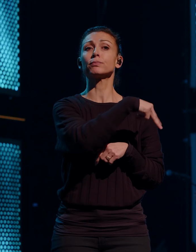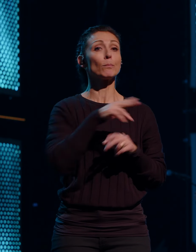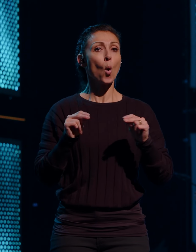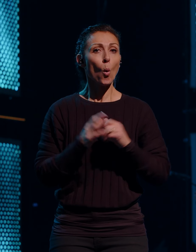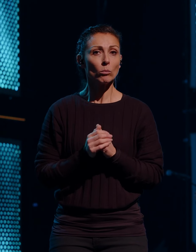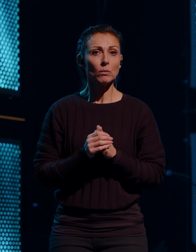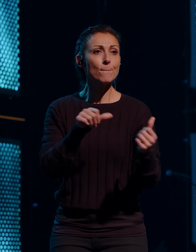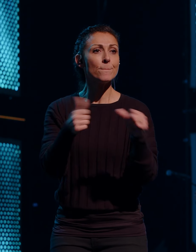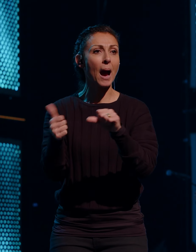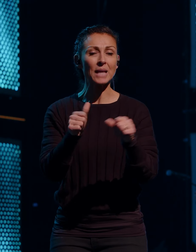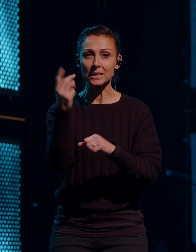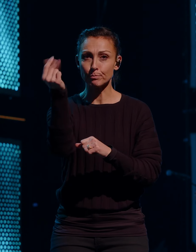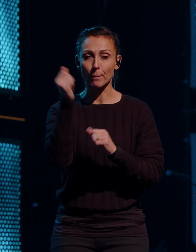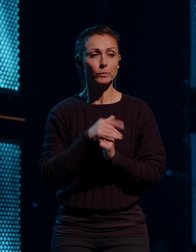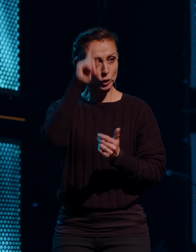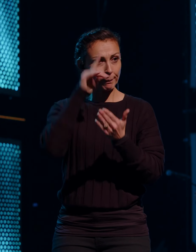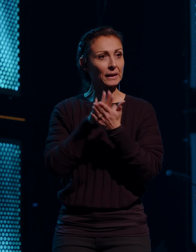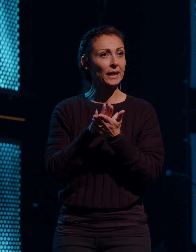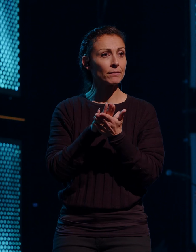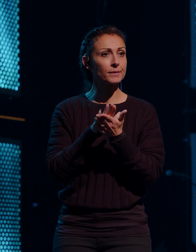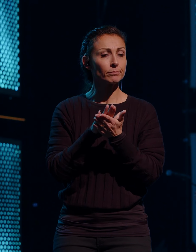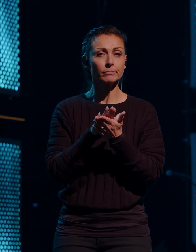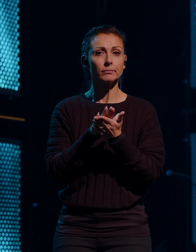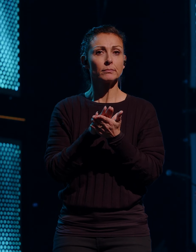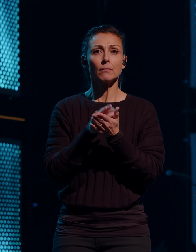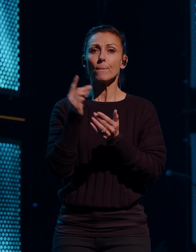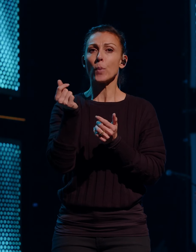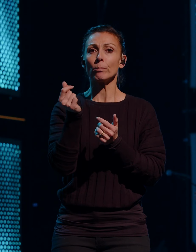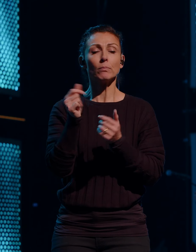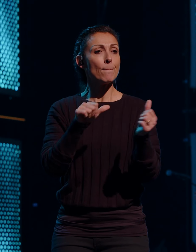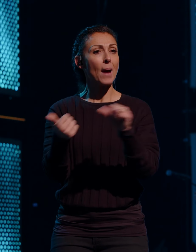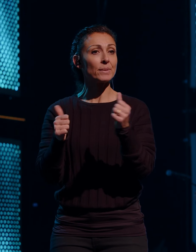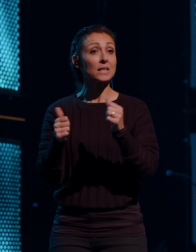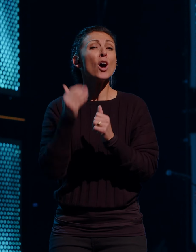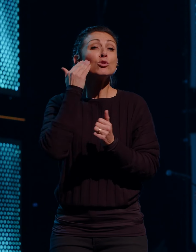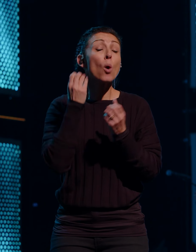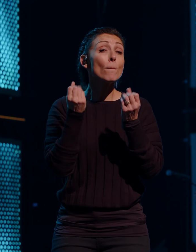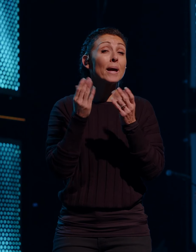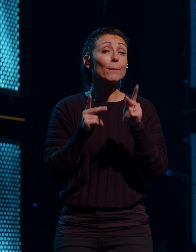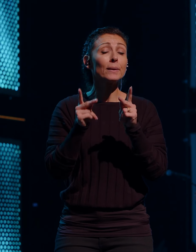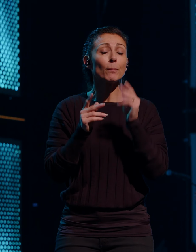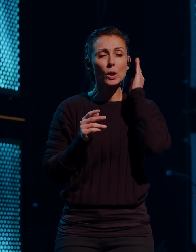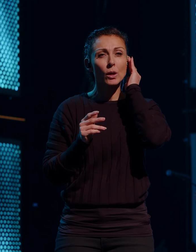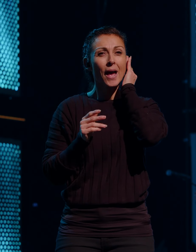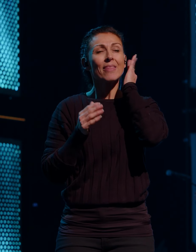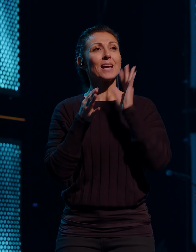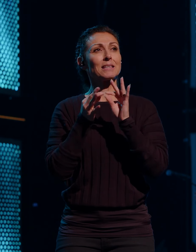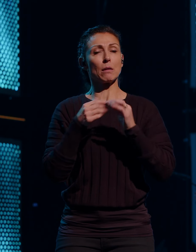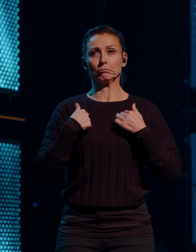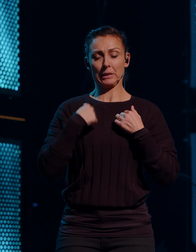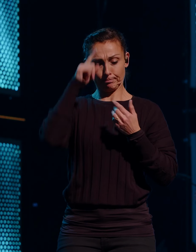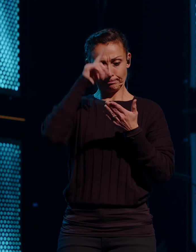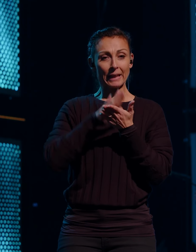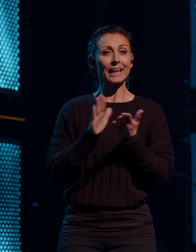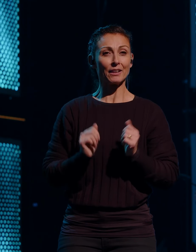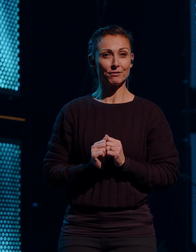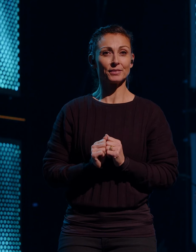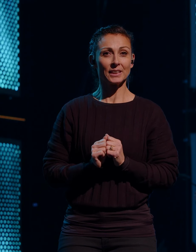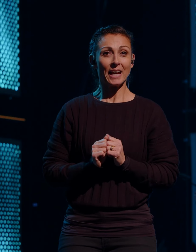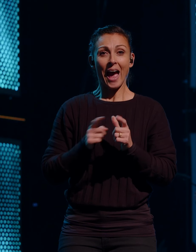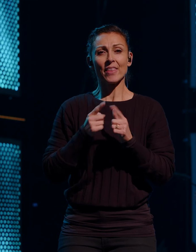you give your life to Jesus, you get baptized. Boom, right away. It's not like, I don't know if I'm ready to get baptized. What do you mean you're not ready to get baptized? You just stood up and